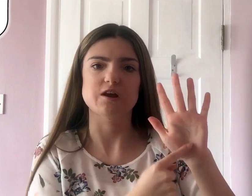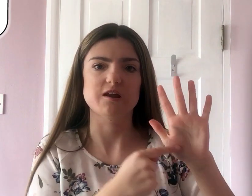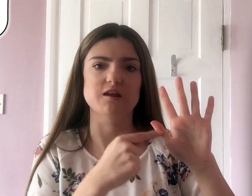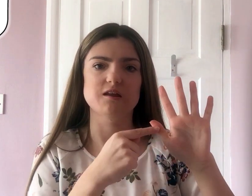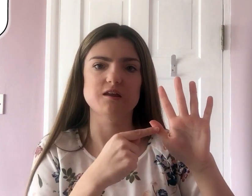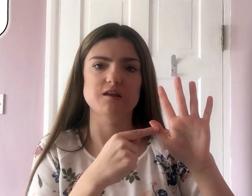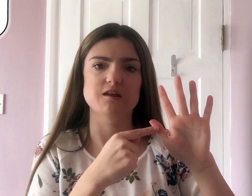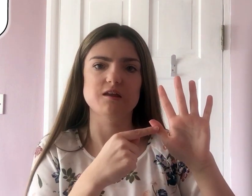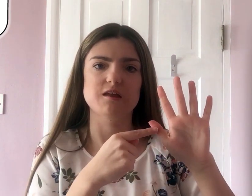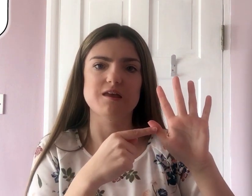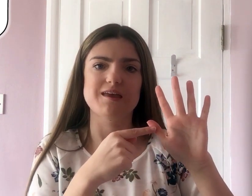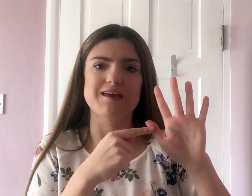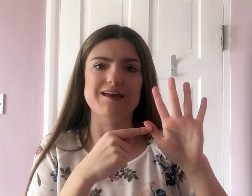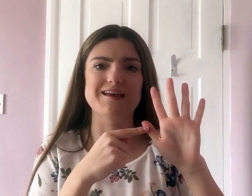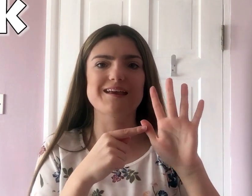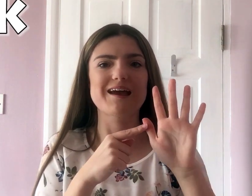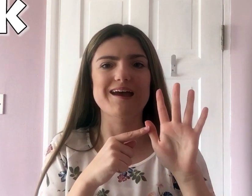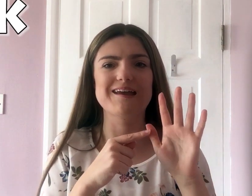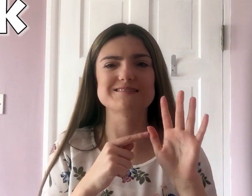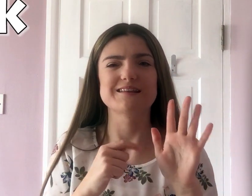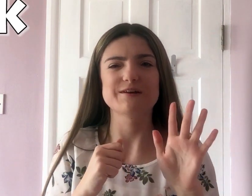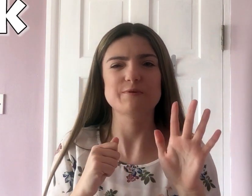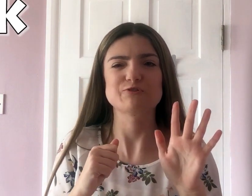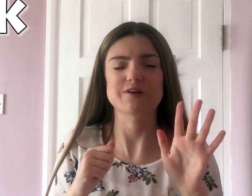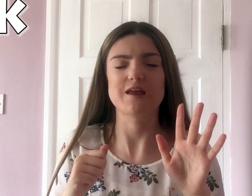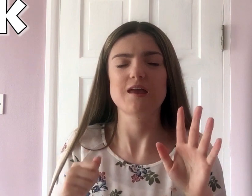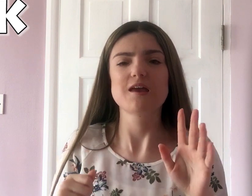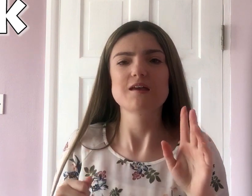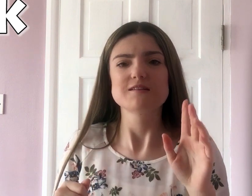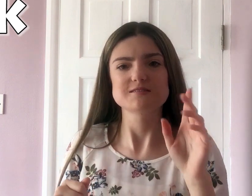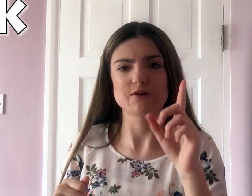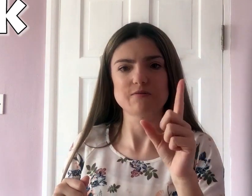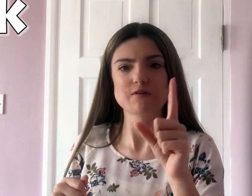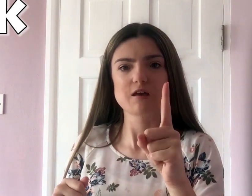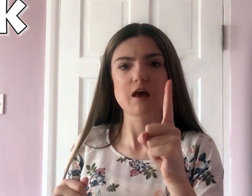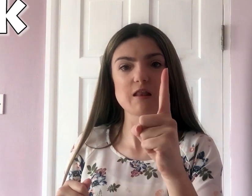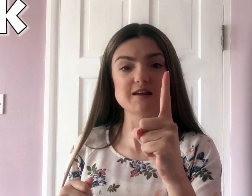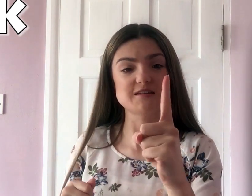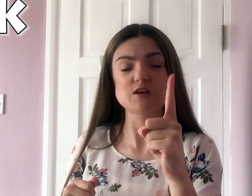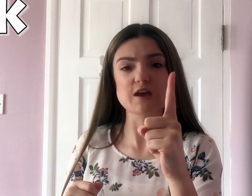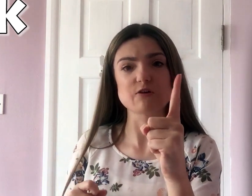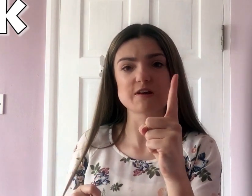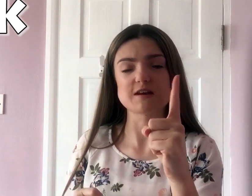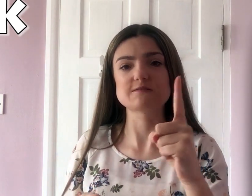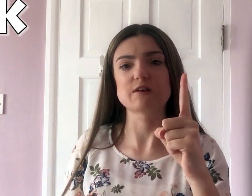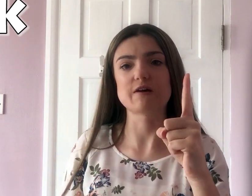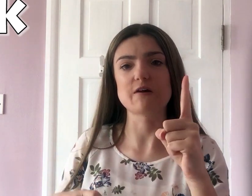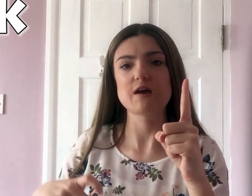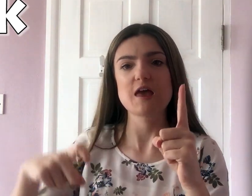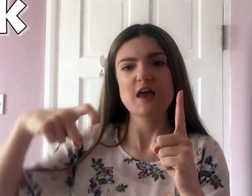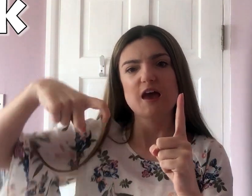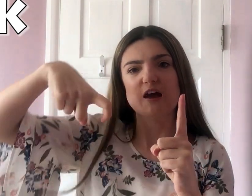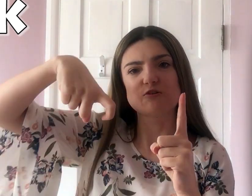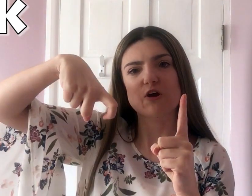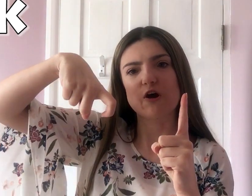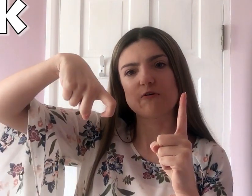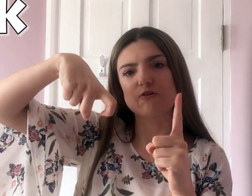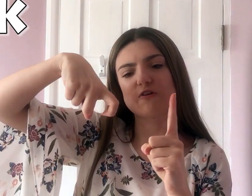J. And then K is a little bit tricky. So, like D, you get your index finger out, and you'll curl your